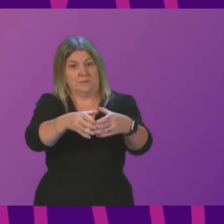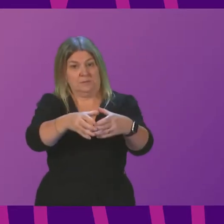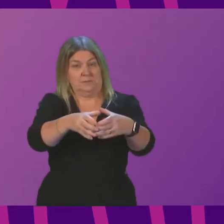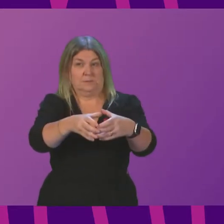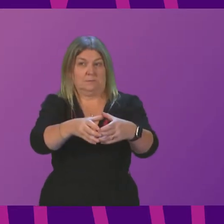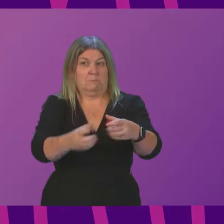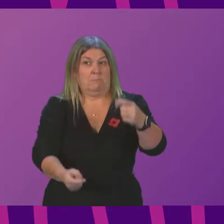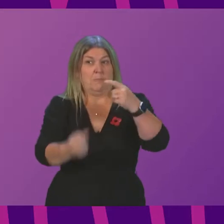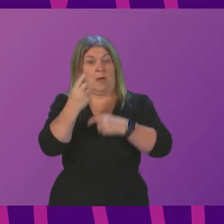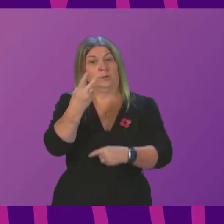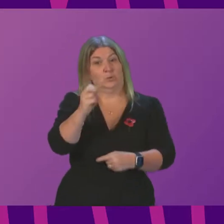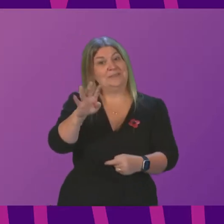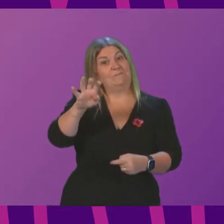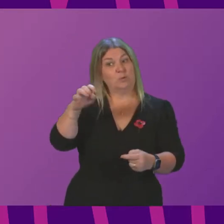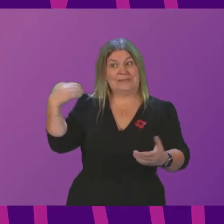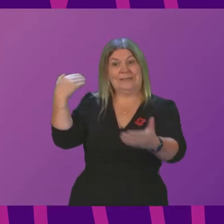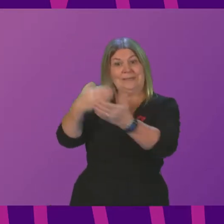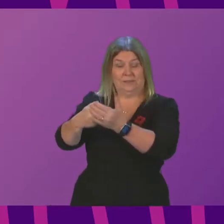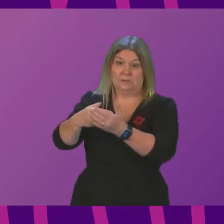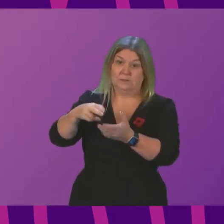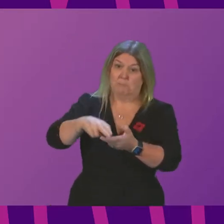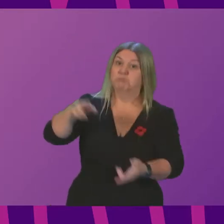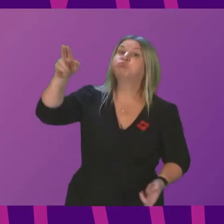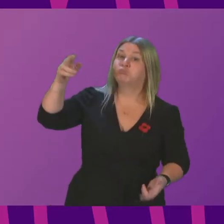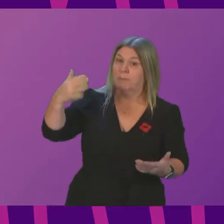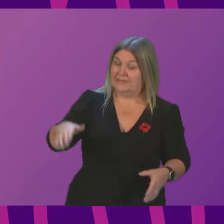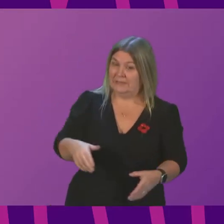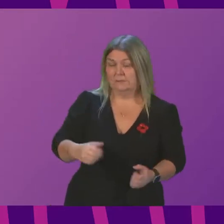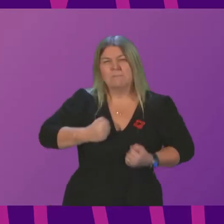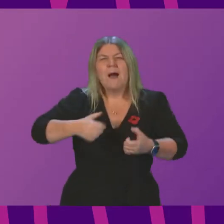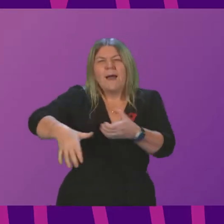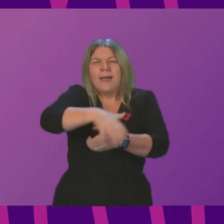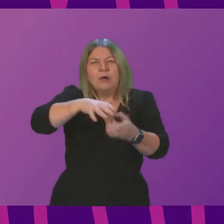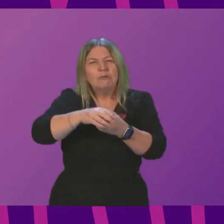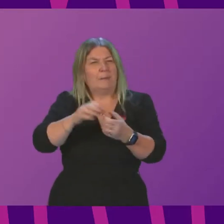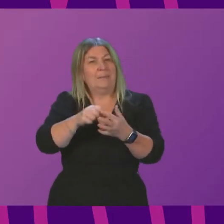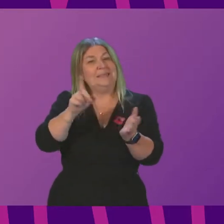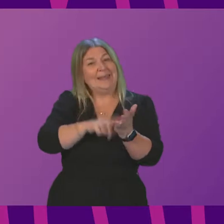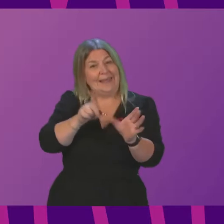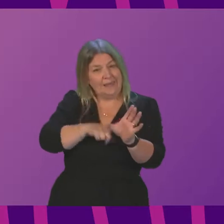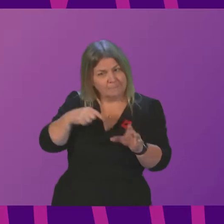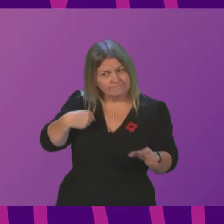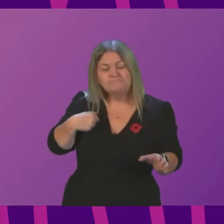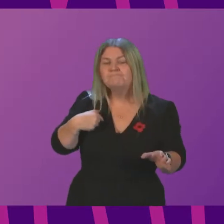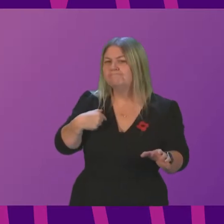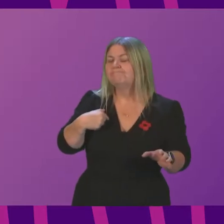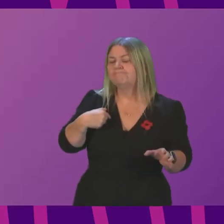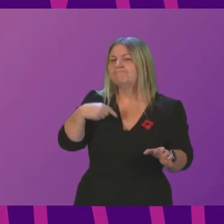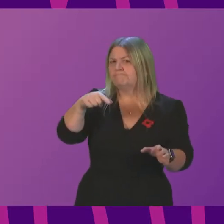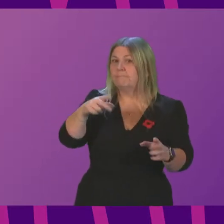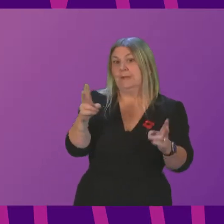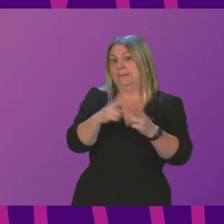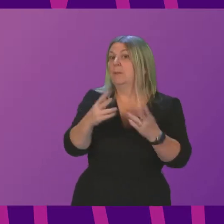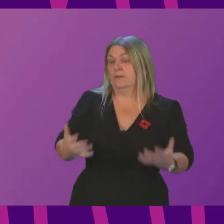to 2014 have increased. In my own region, the Royal Alexandra Hospital in Paisley, ambulance turnaround times have doubled from